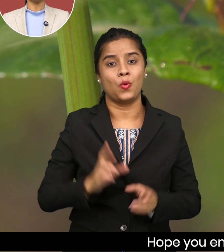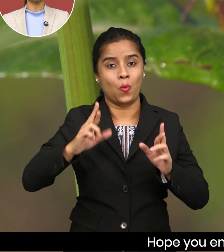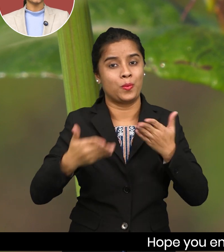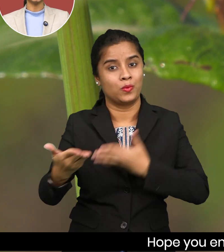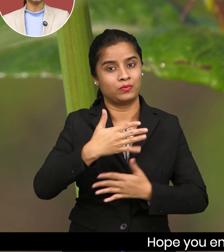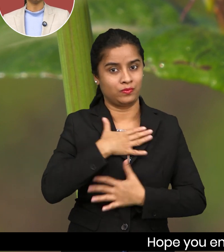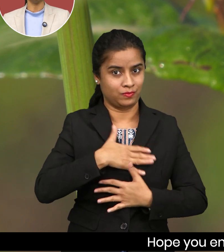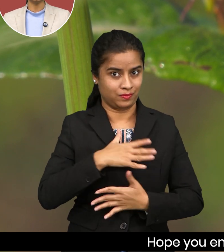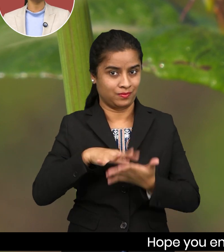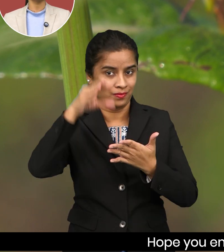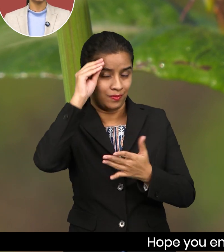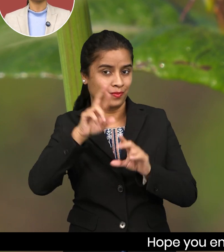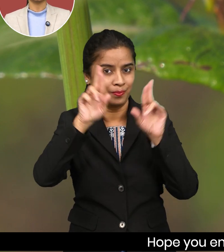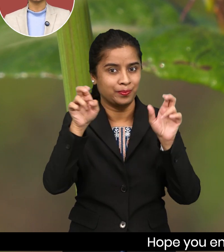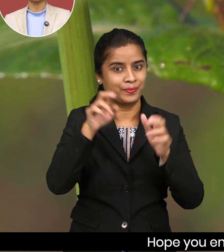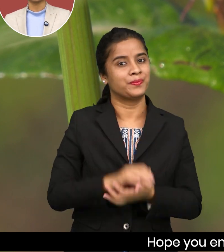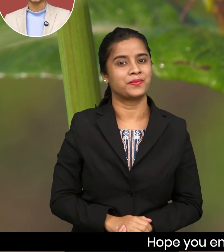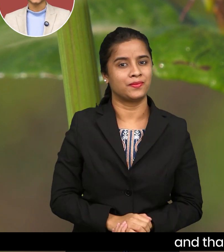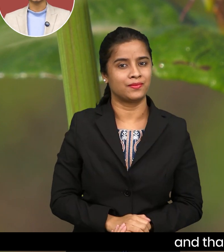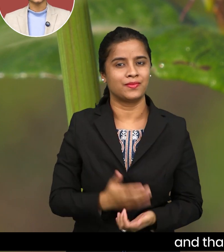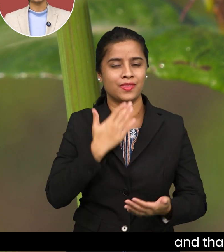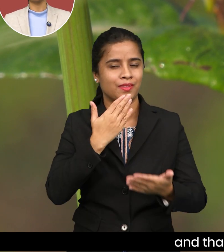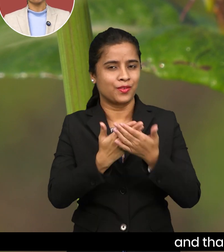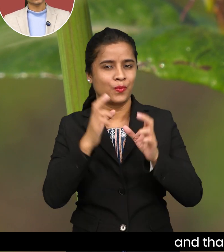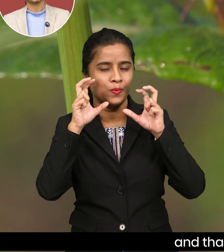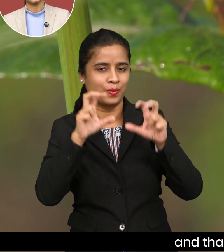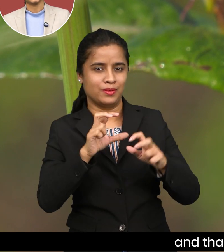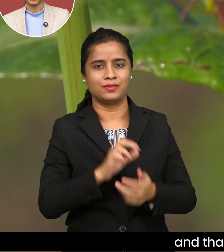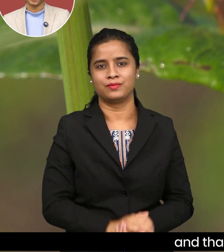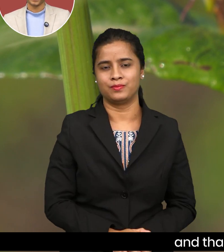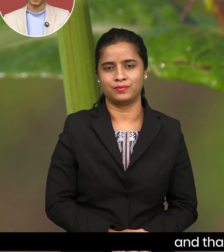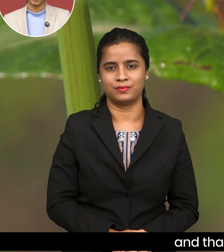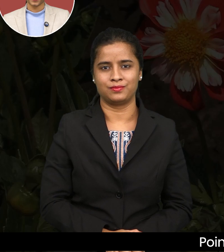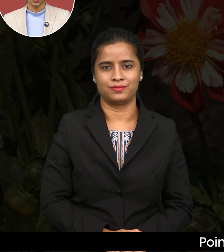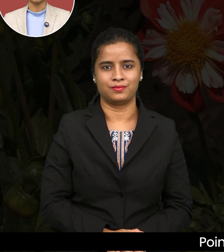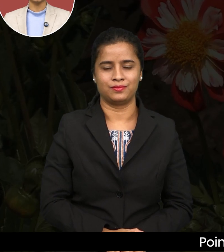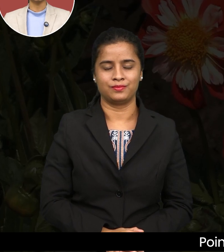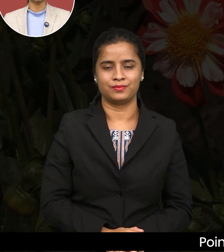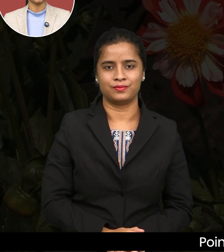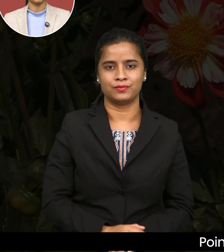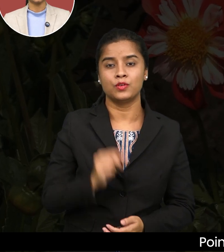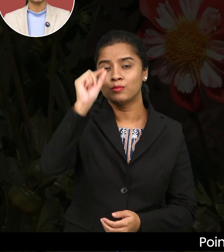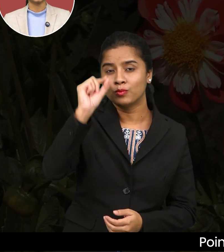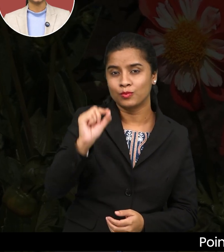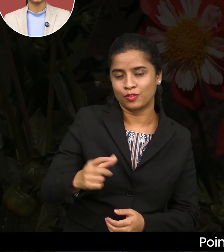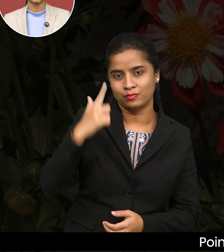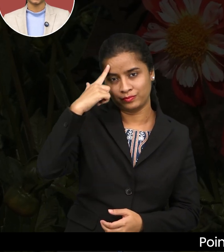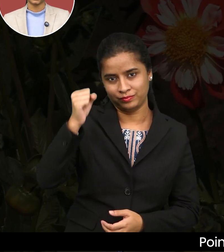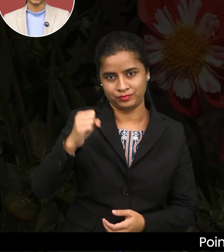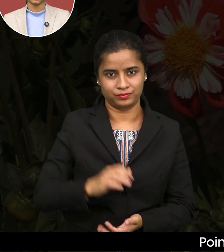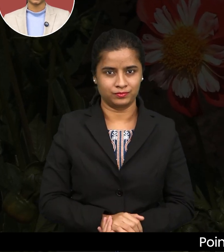Hope you enjoyed learning this topic and thank you for watching. Points to remember: